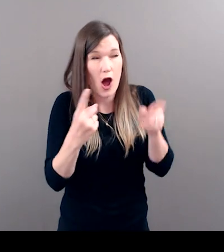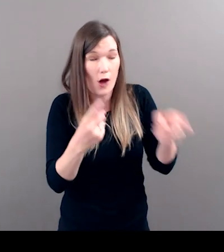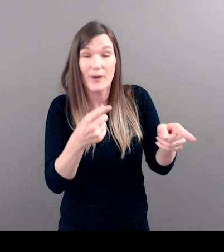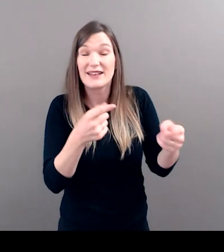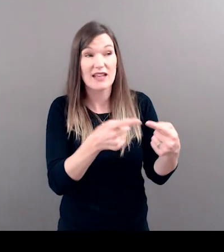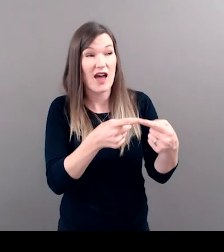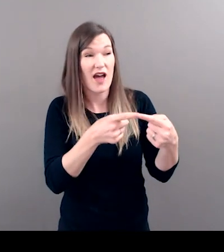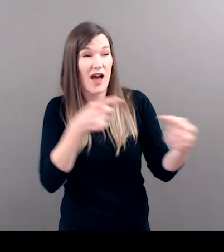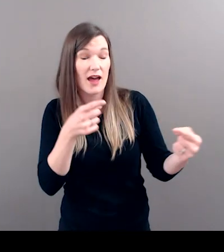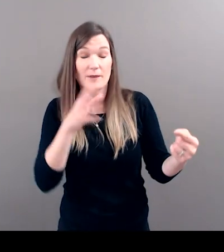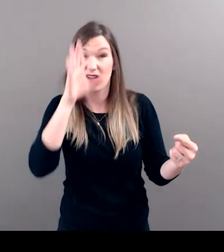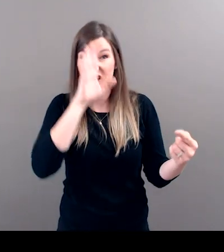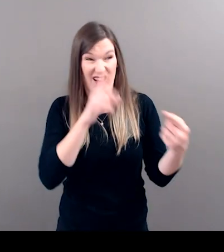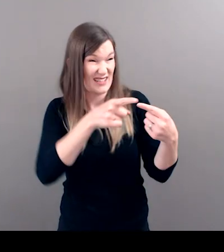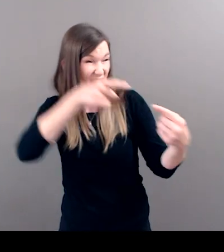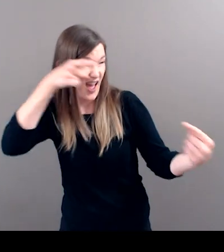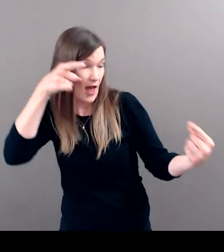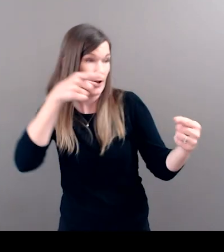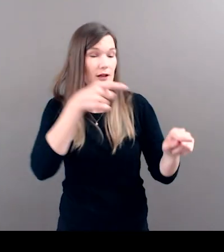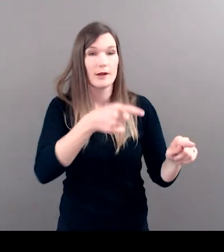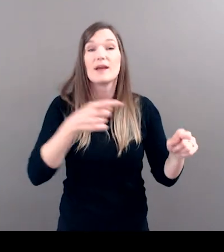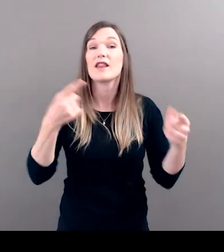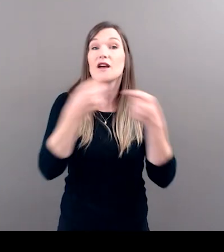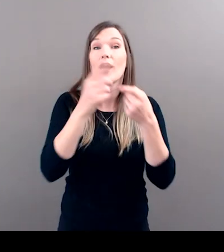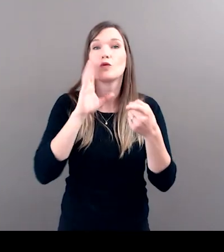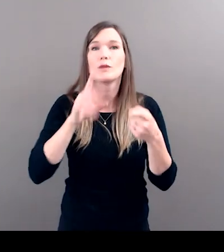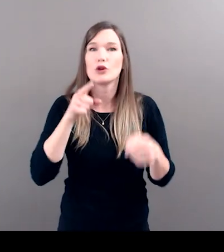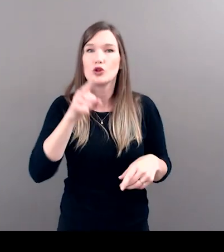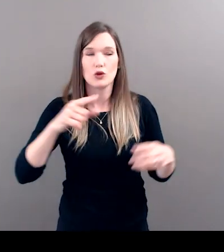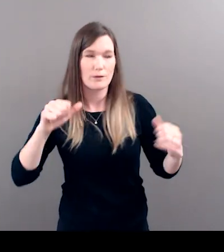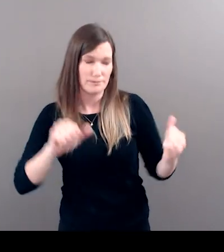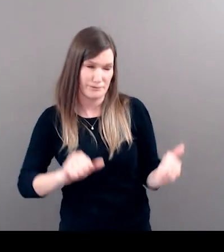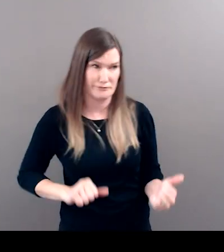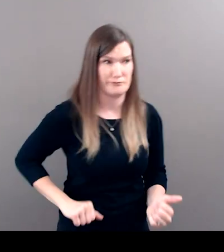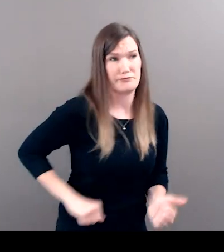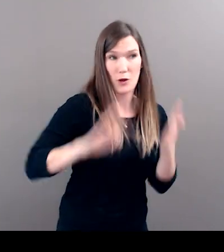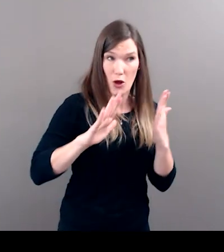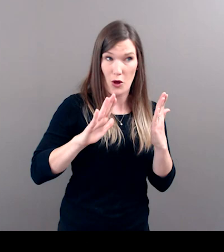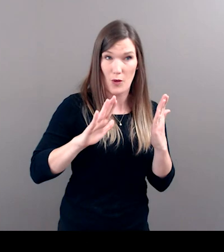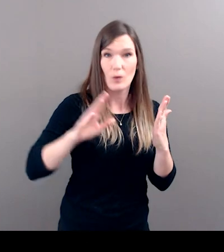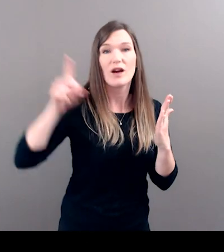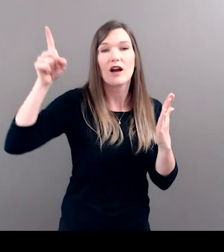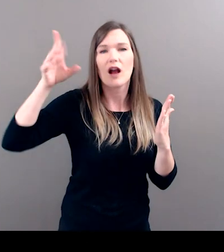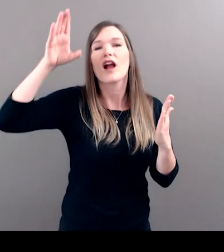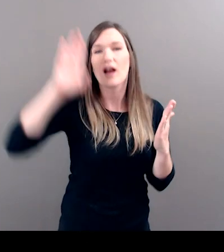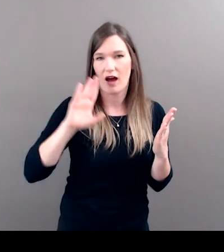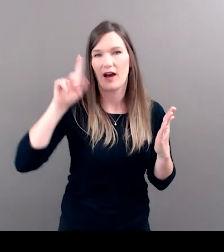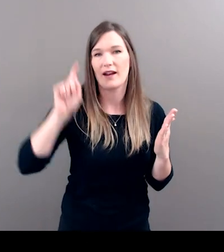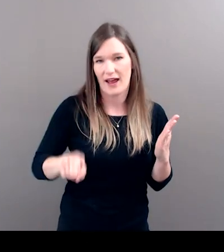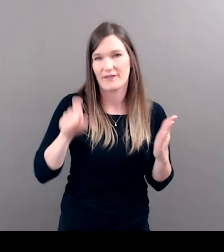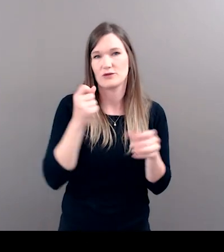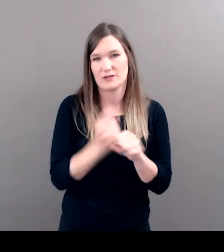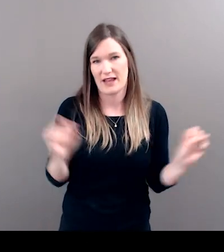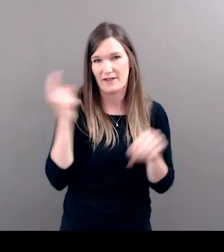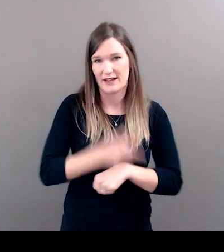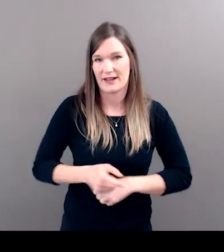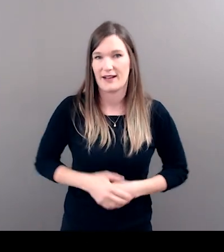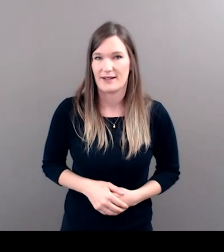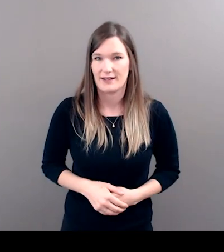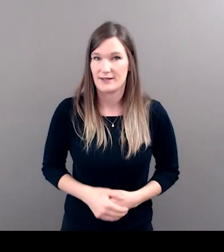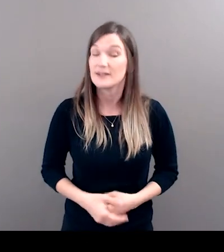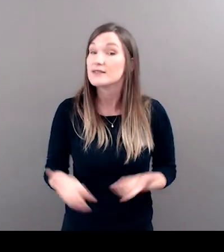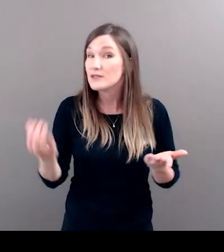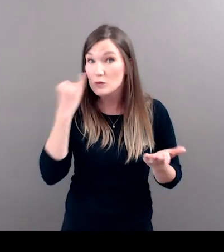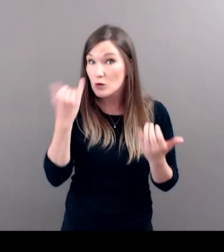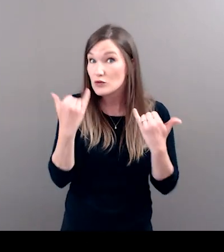story is the conflict between you two, and God has to save the day. So if you have a problem right now and you want to